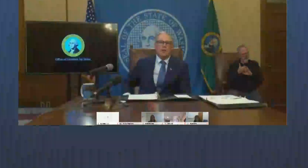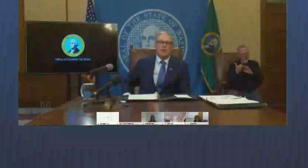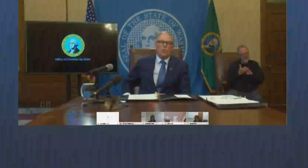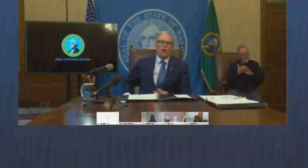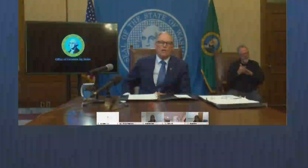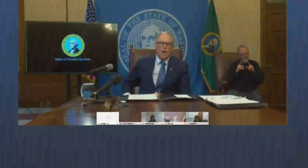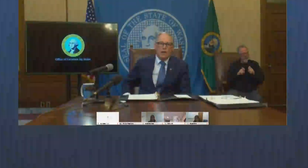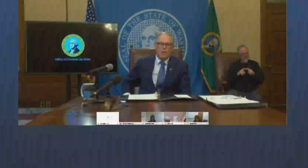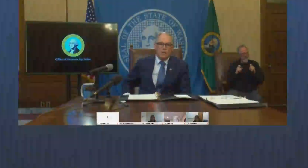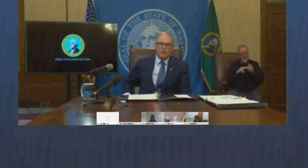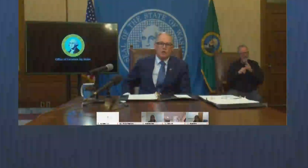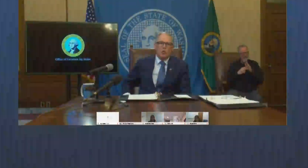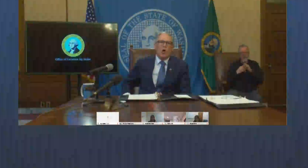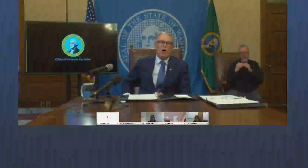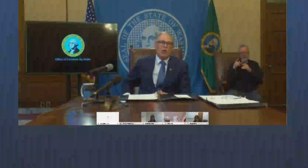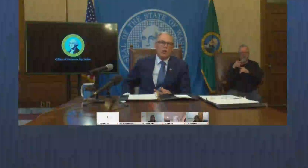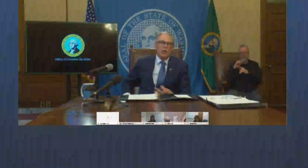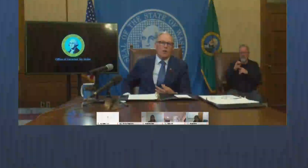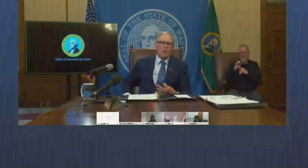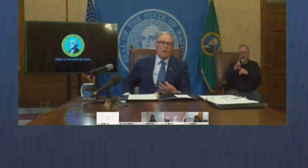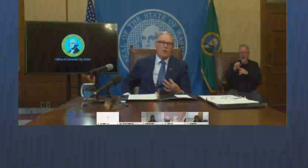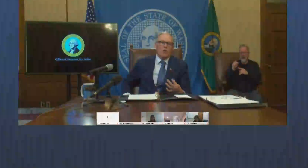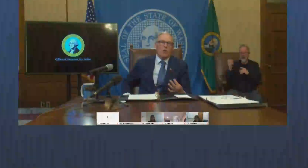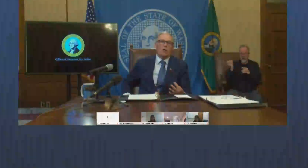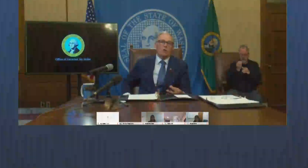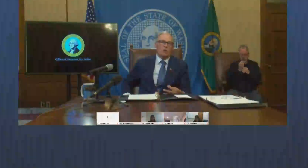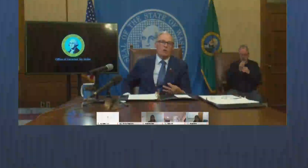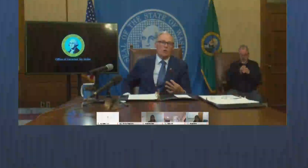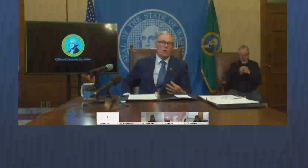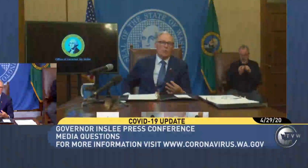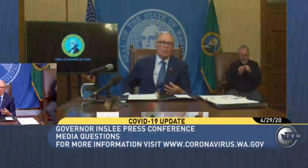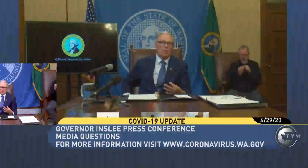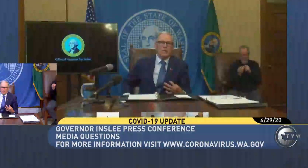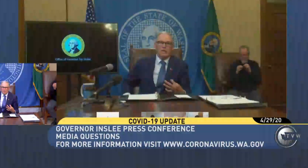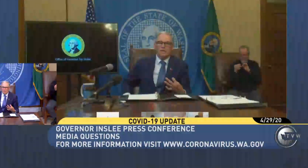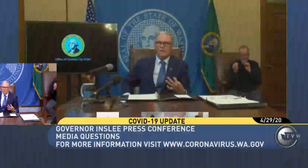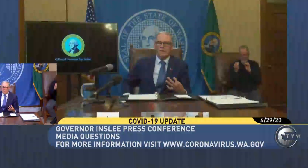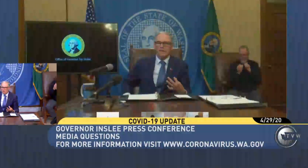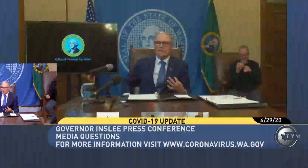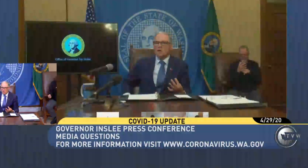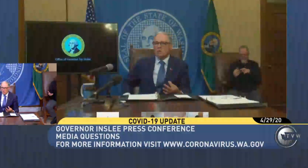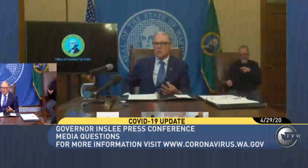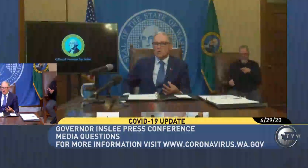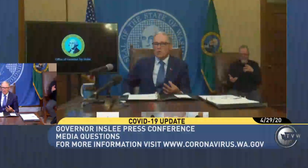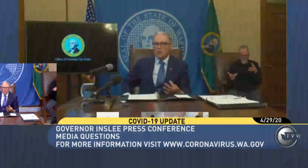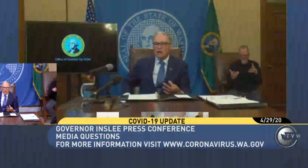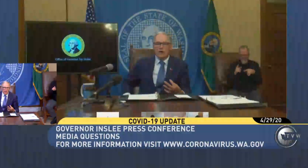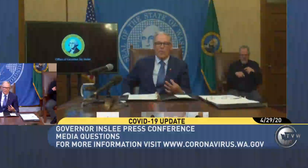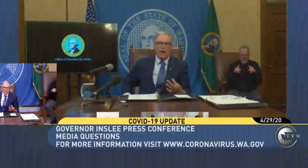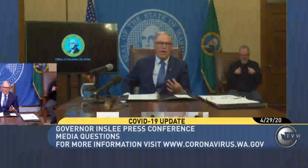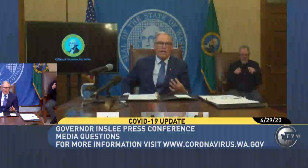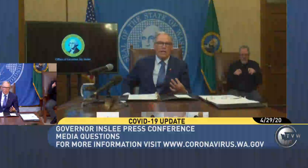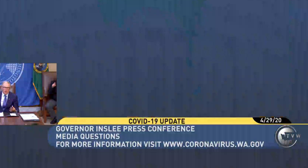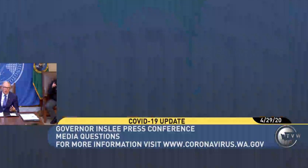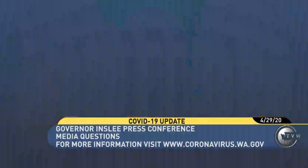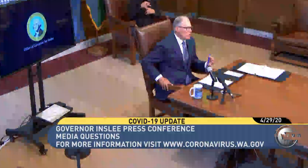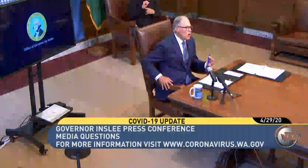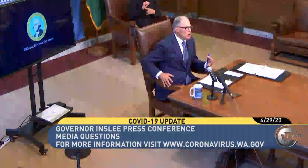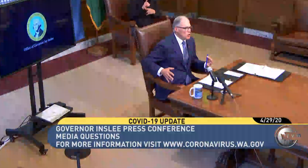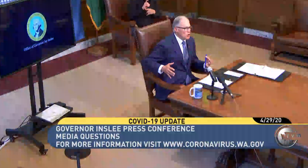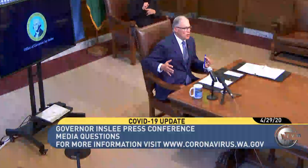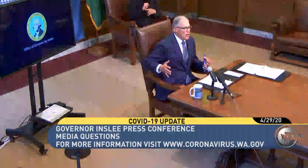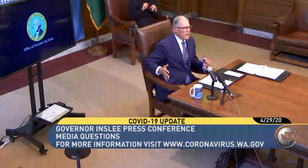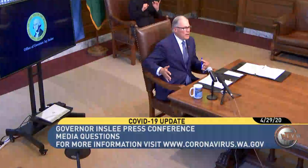to run a test is much longer. So the ones you can do with a machine is in the dozens per day, if I'm right, whereas